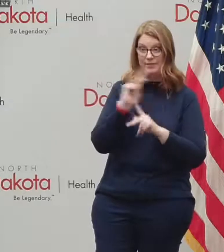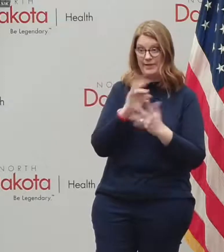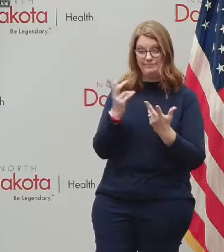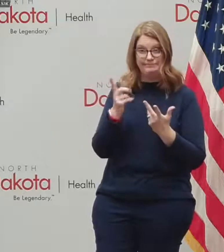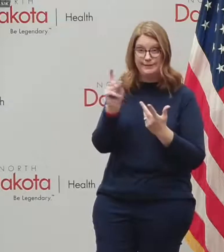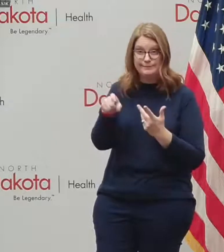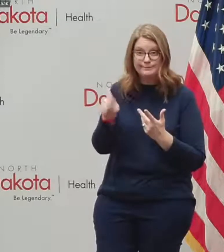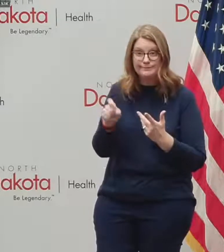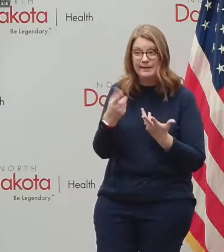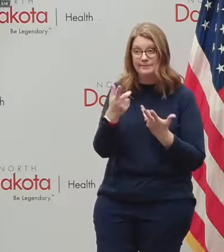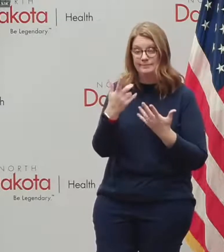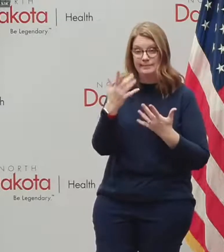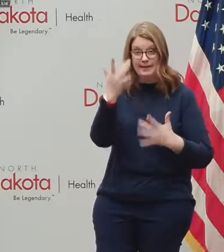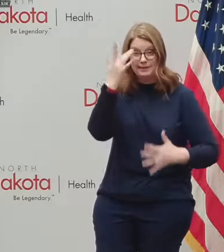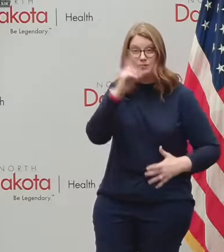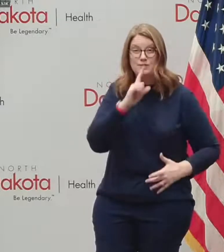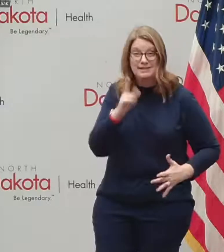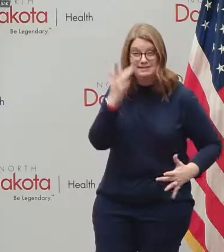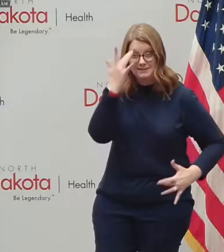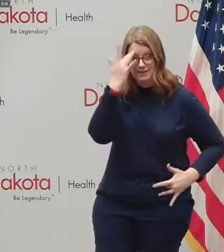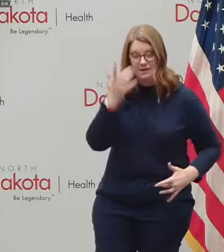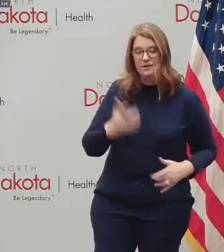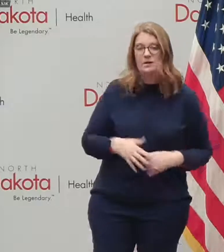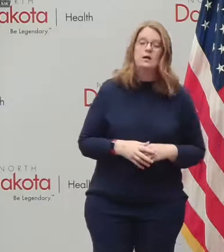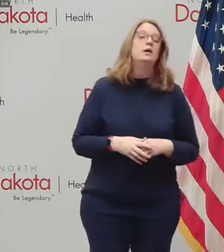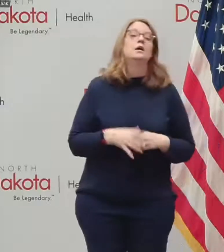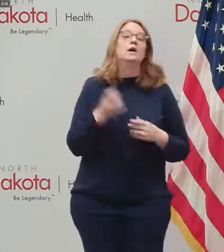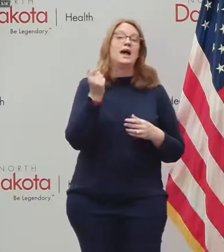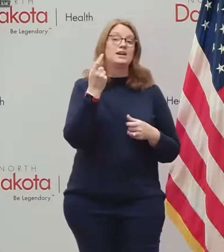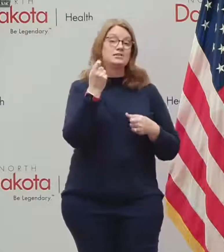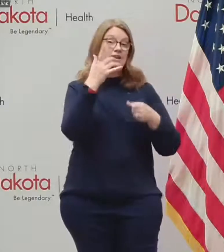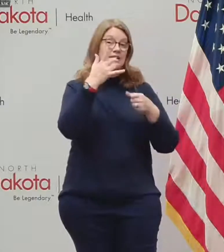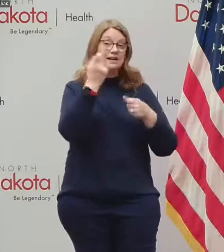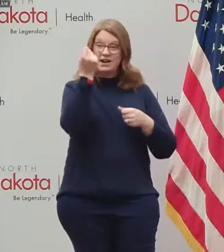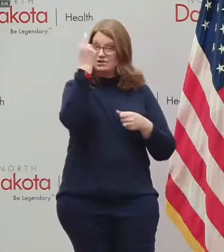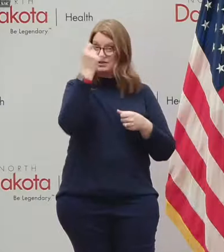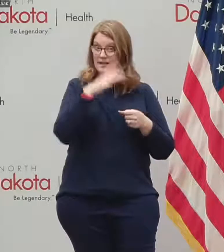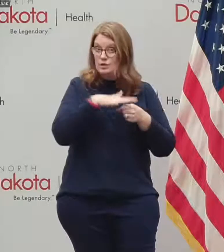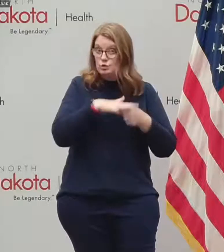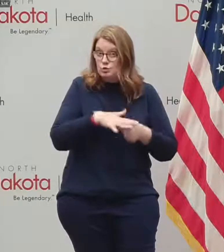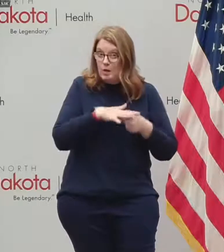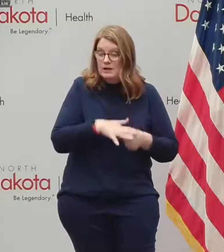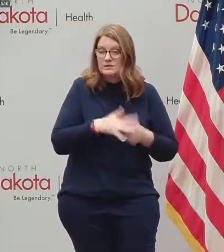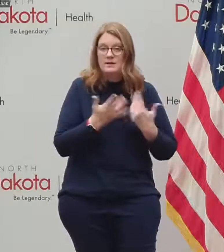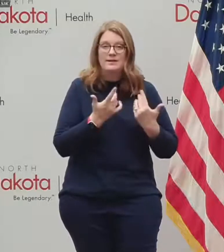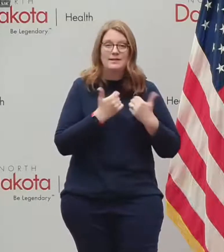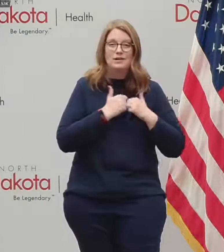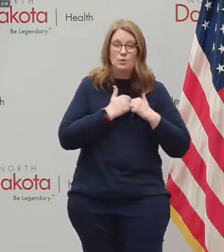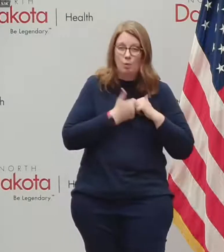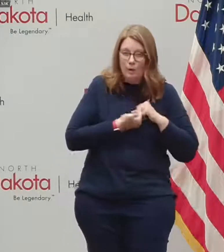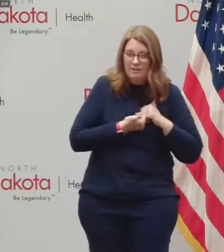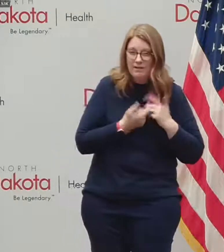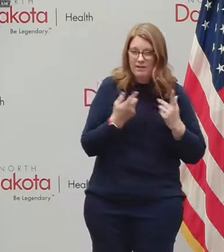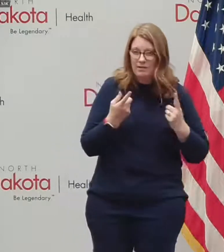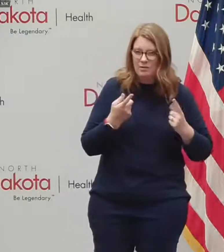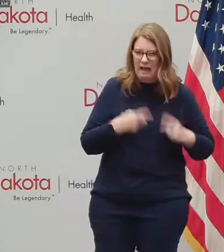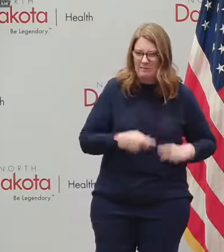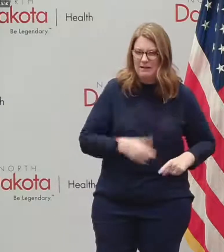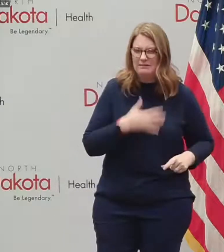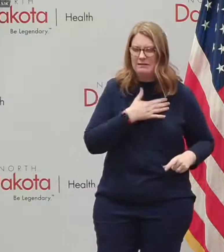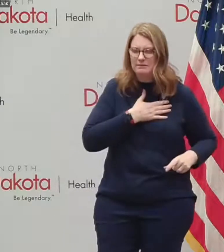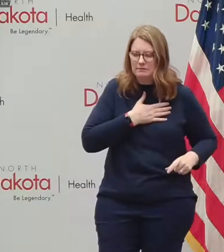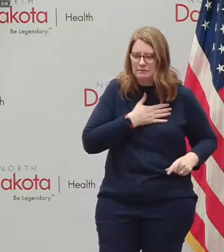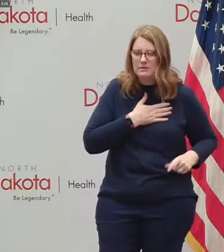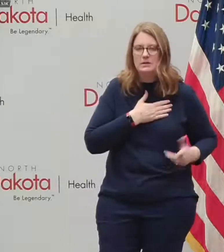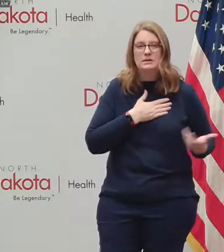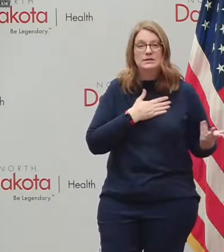So with that, we know that there's a lot of stress going on. We know there's a lot of grieving going on in our state, and people could be